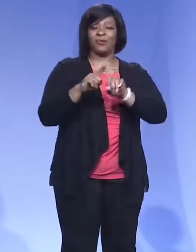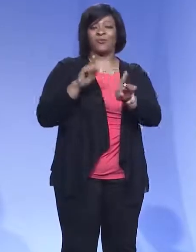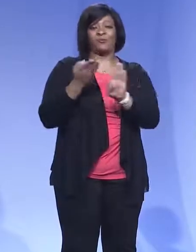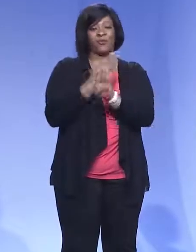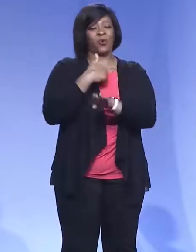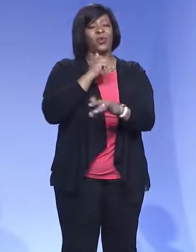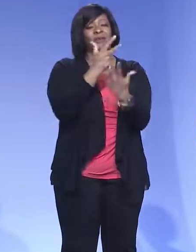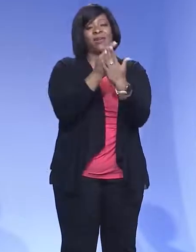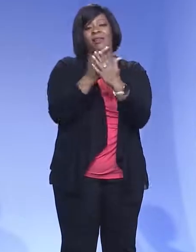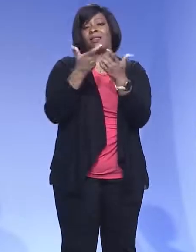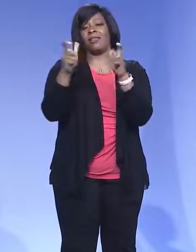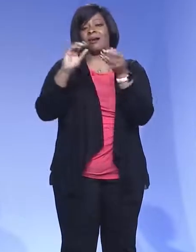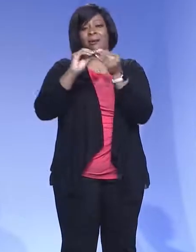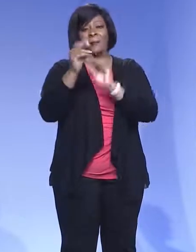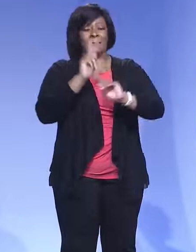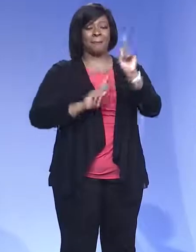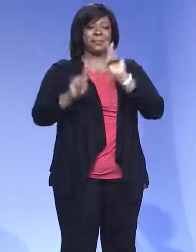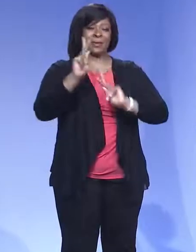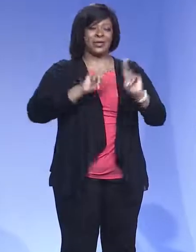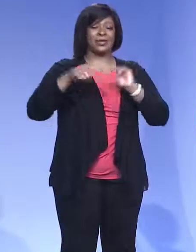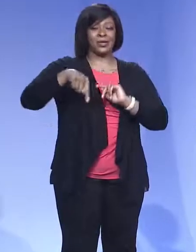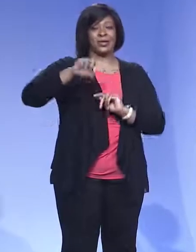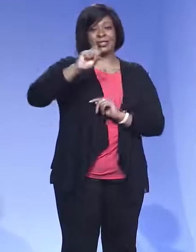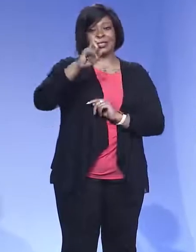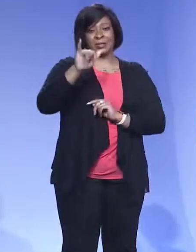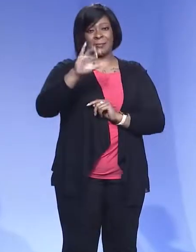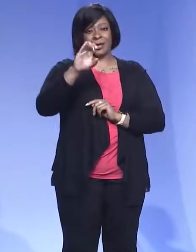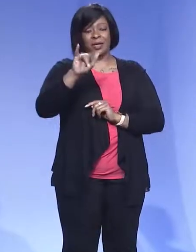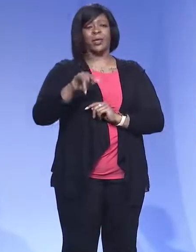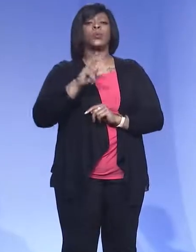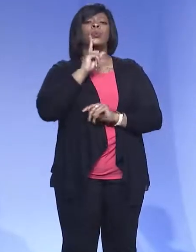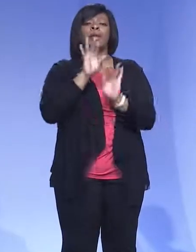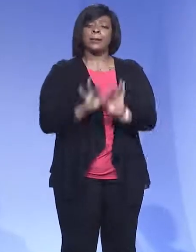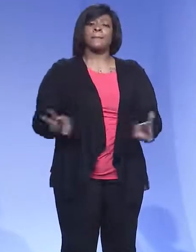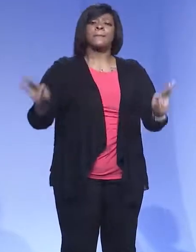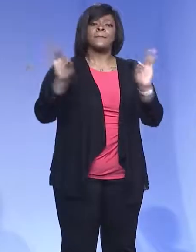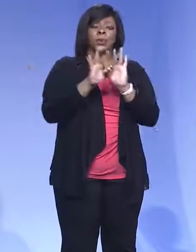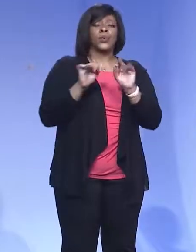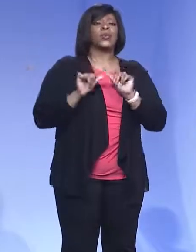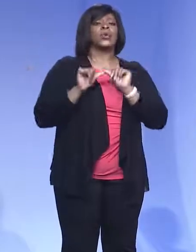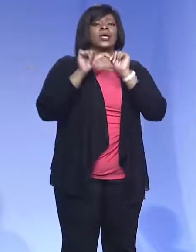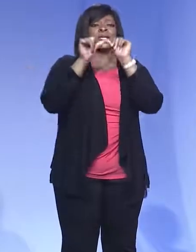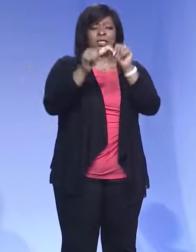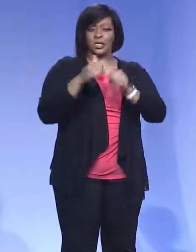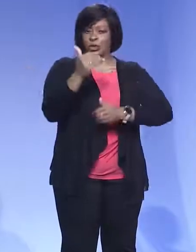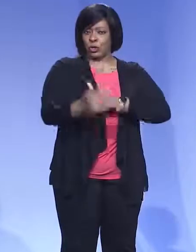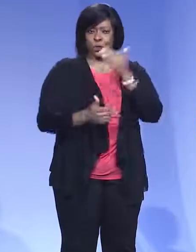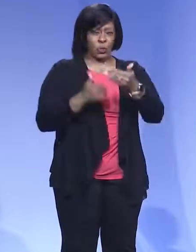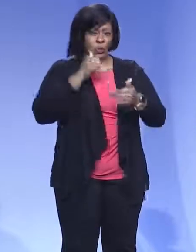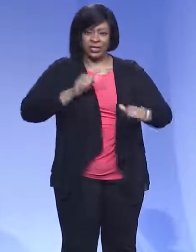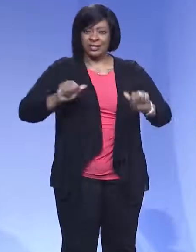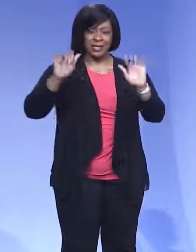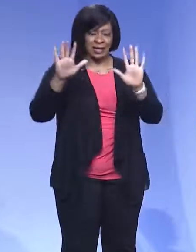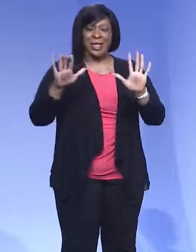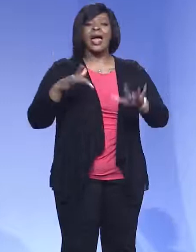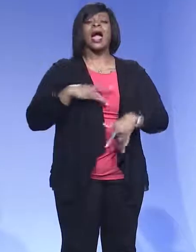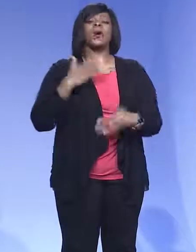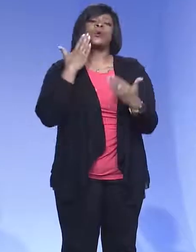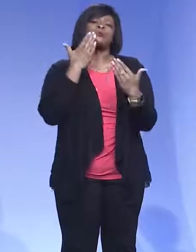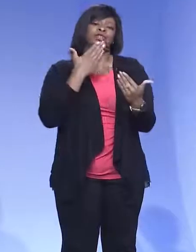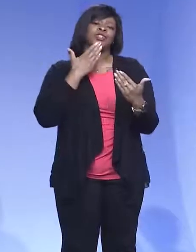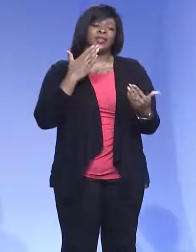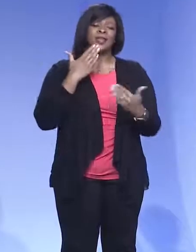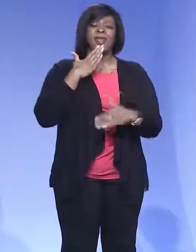vaccinated a significant number of people in Shelby County, so it's really important that we continue the course. I do appreciate